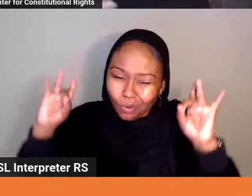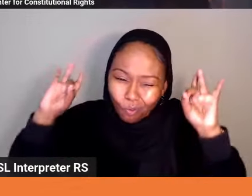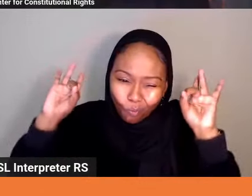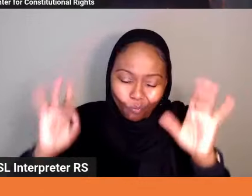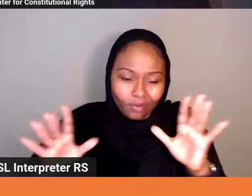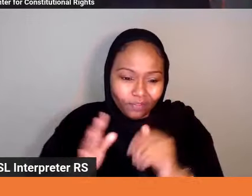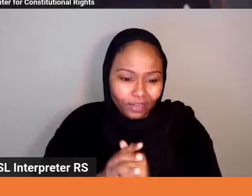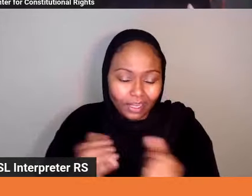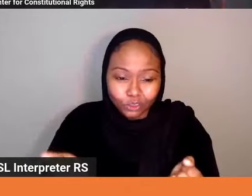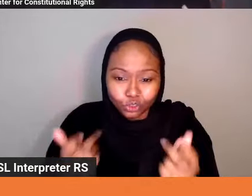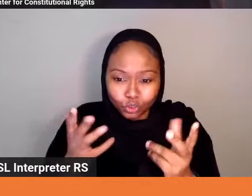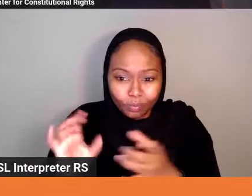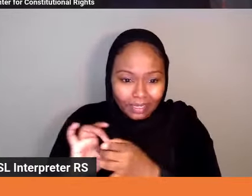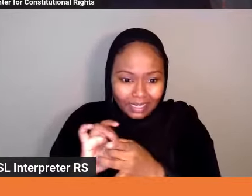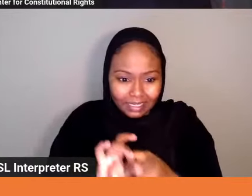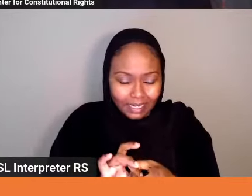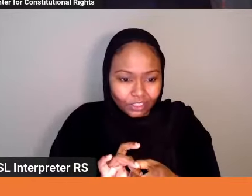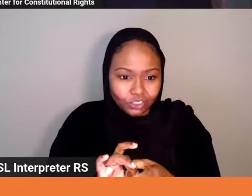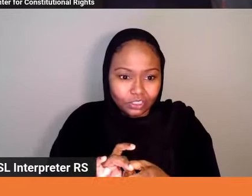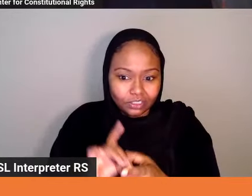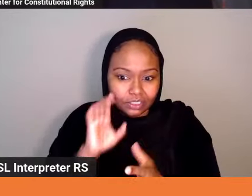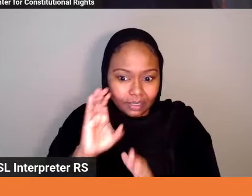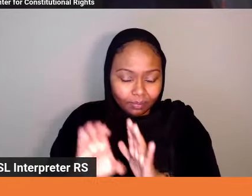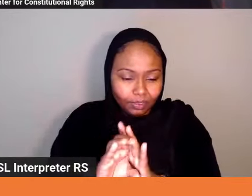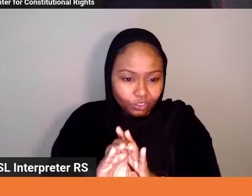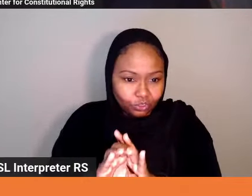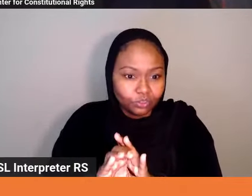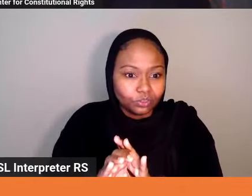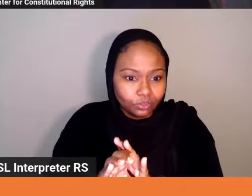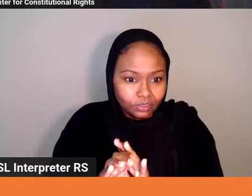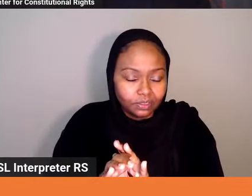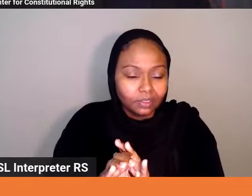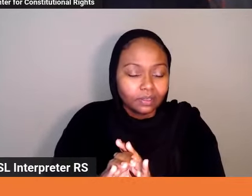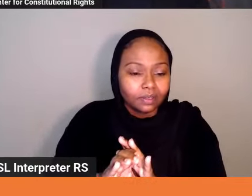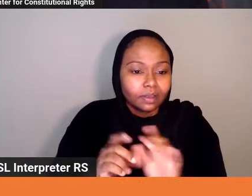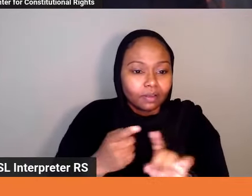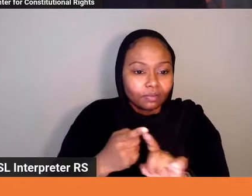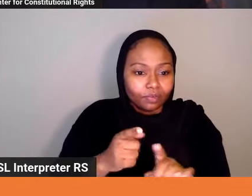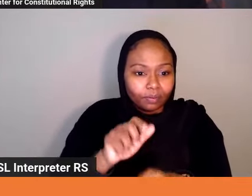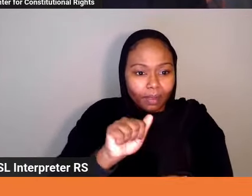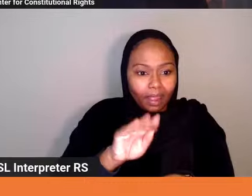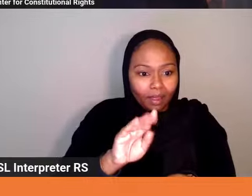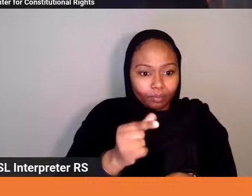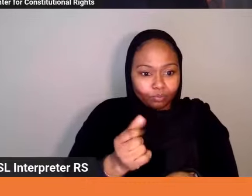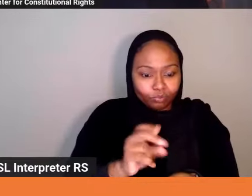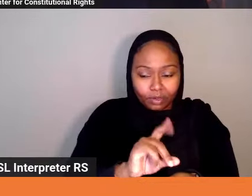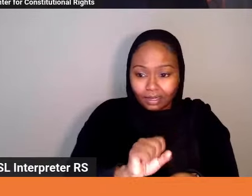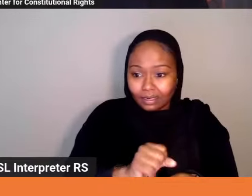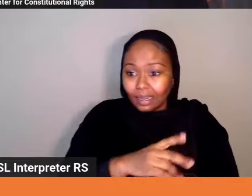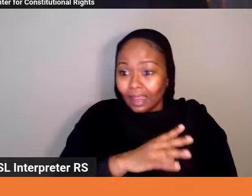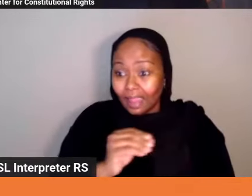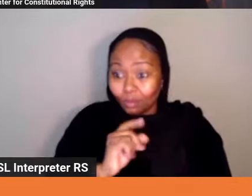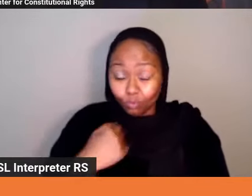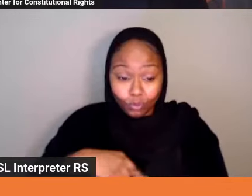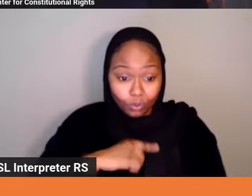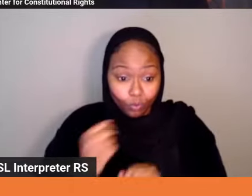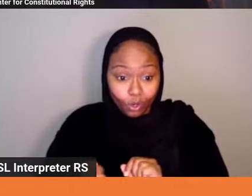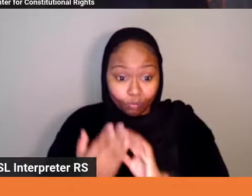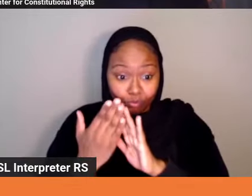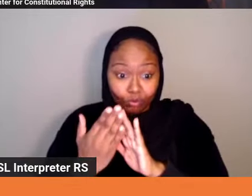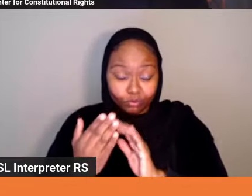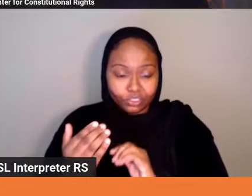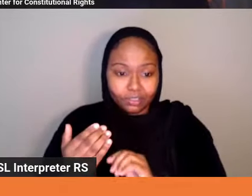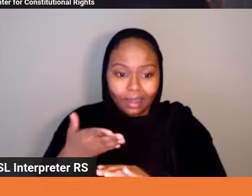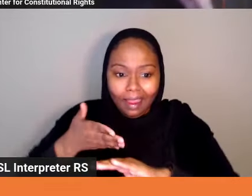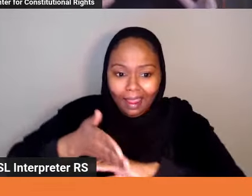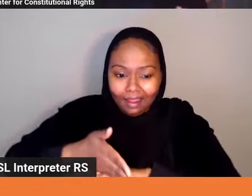so many connections to the photos that came out of Abu Ghraib. And we were approached after we filed the